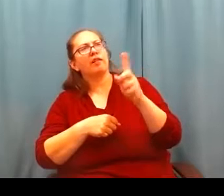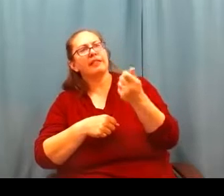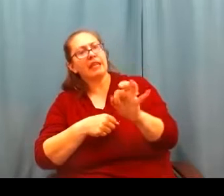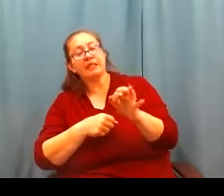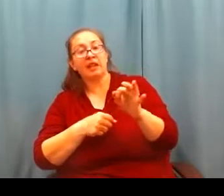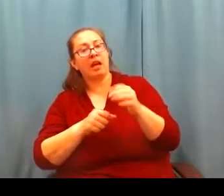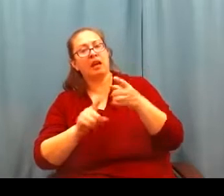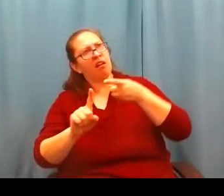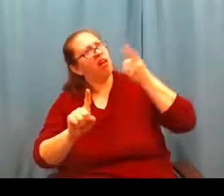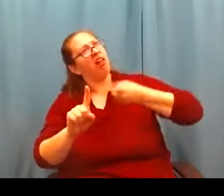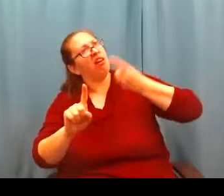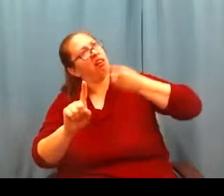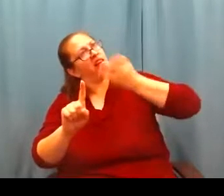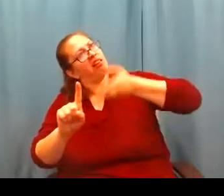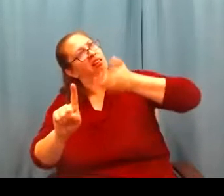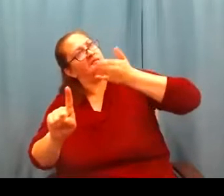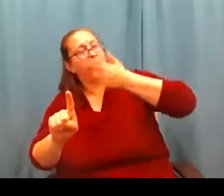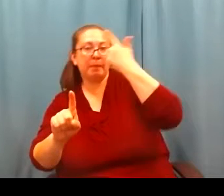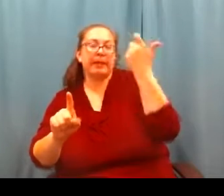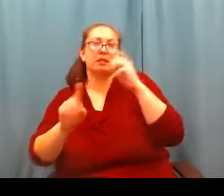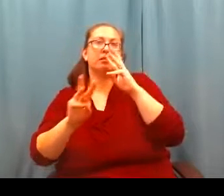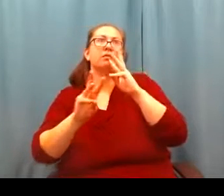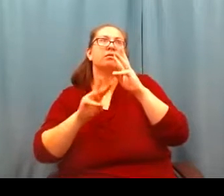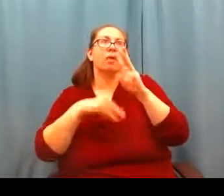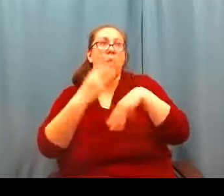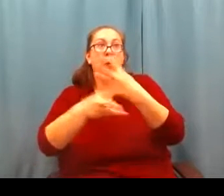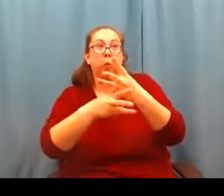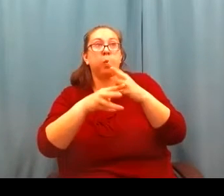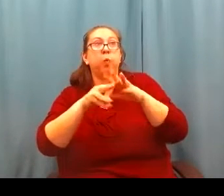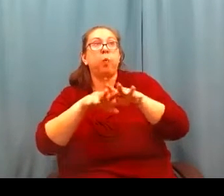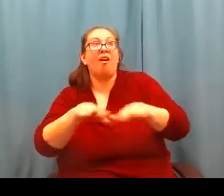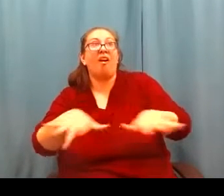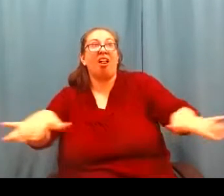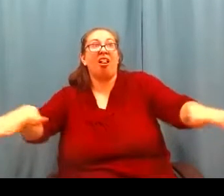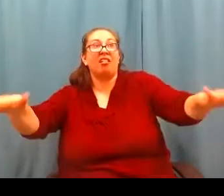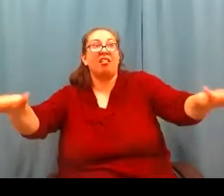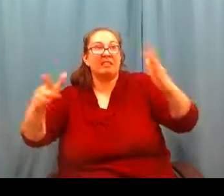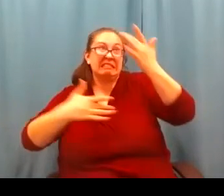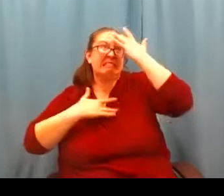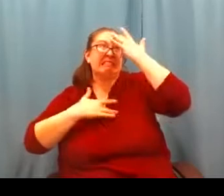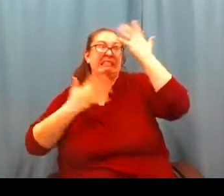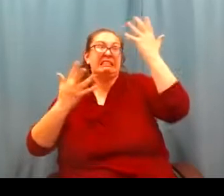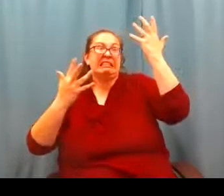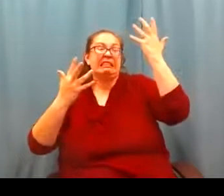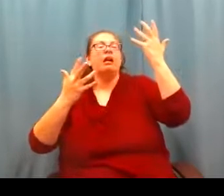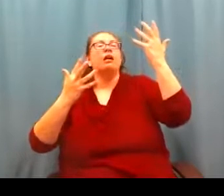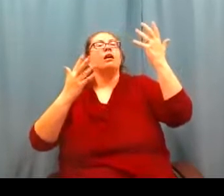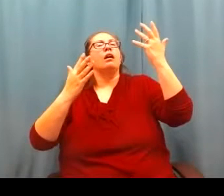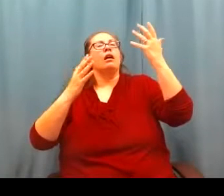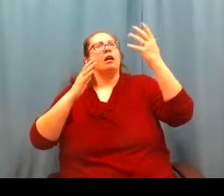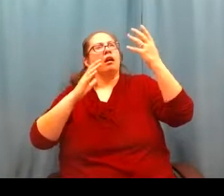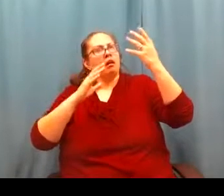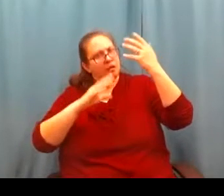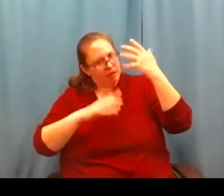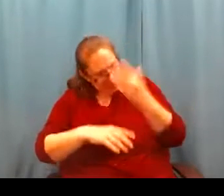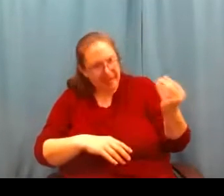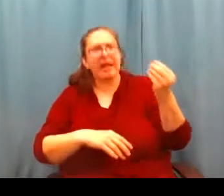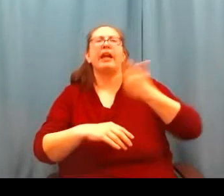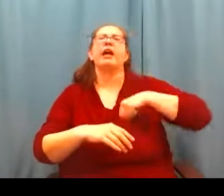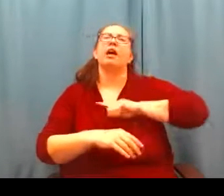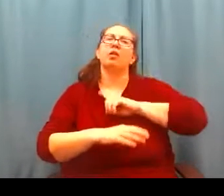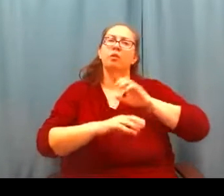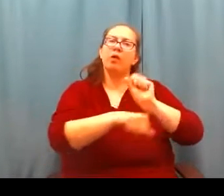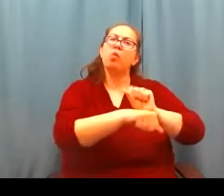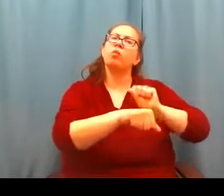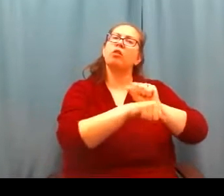about because we're in a worldwide pandemic. That's understandable. But we have also been working on the census. We have what's called